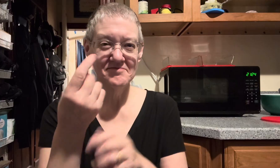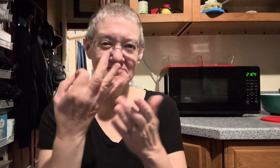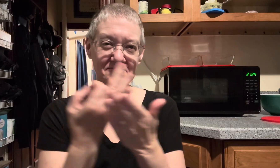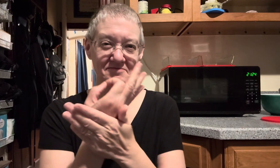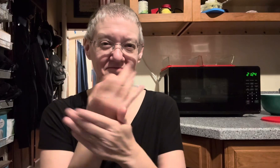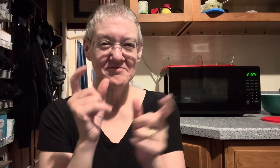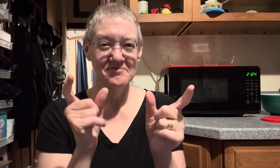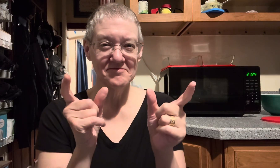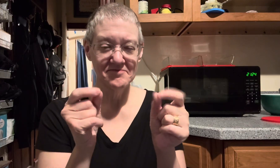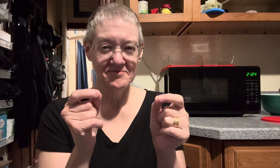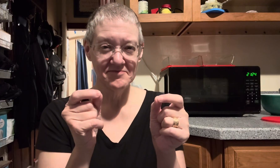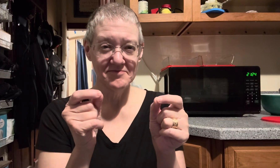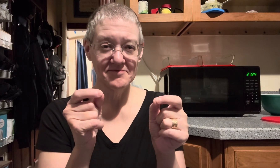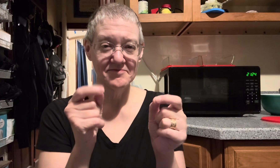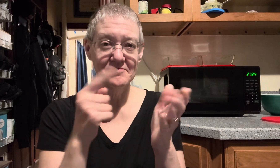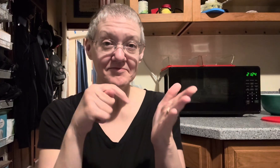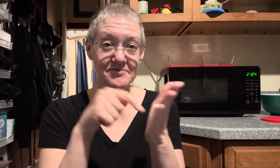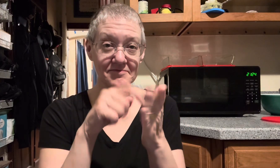But it's only fresh crab.